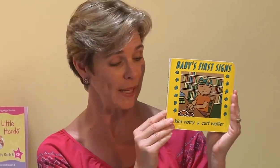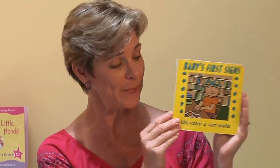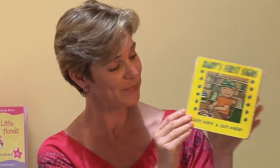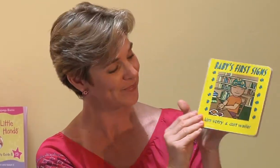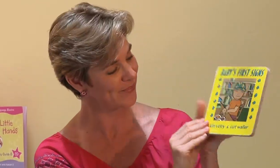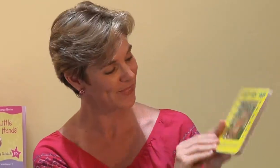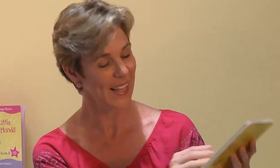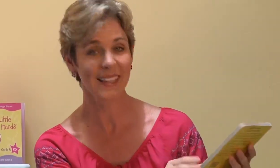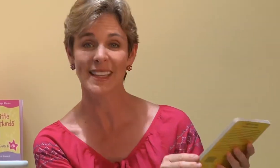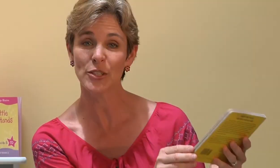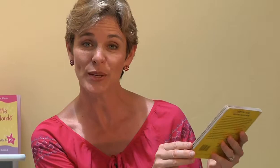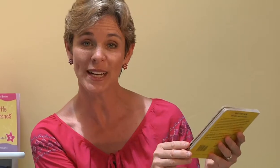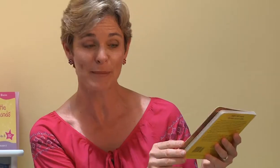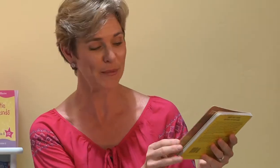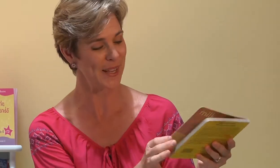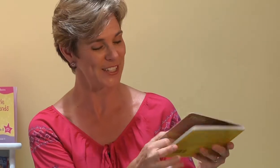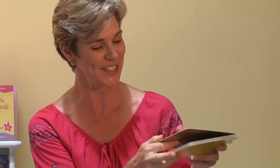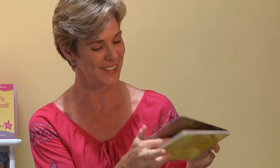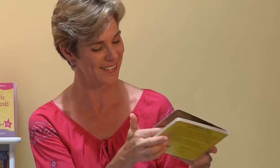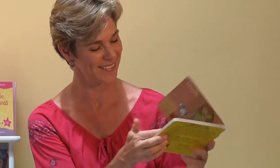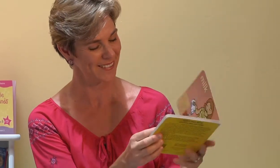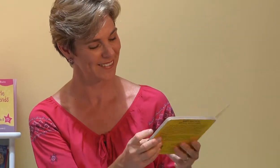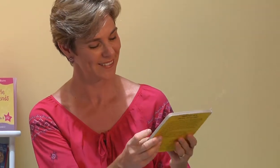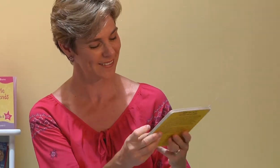copy. Let's read a couple of pages.